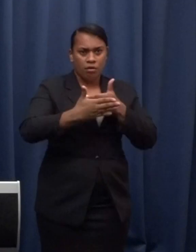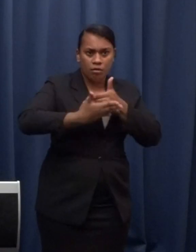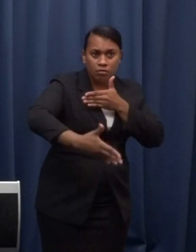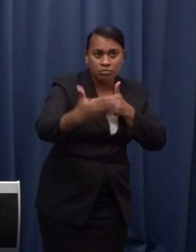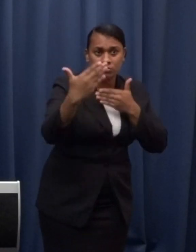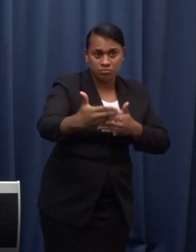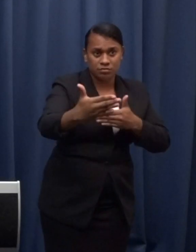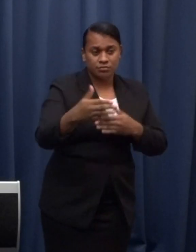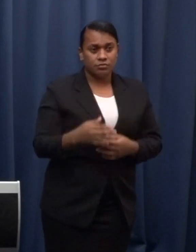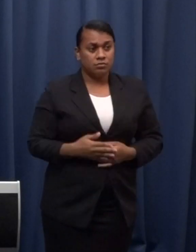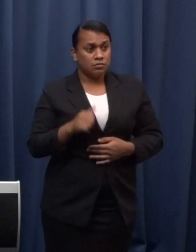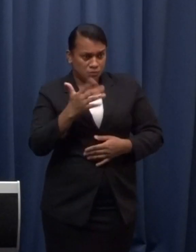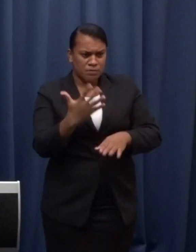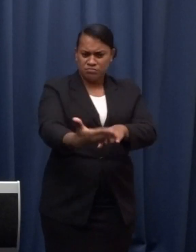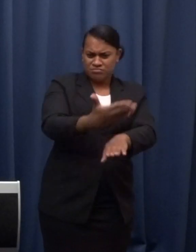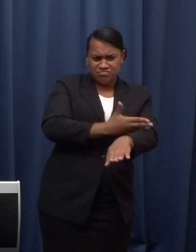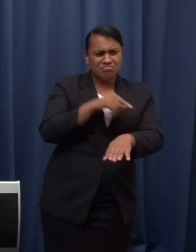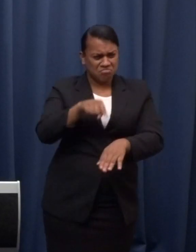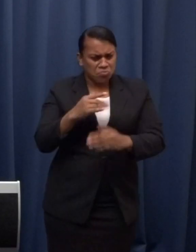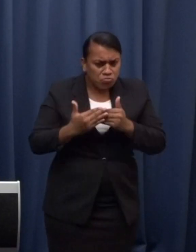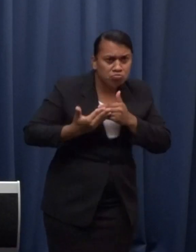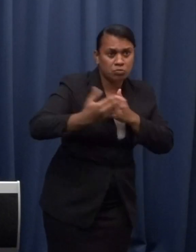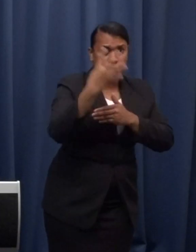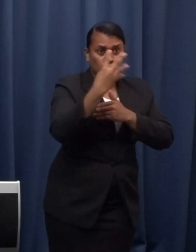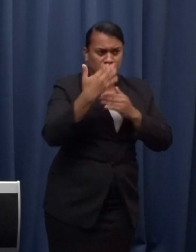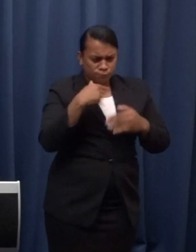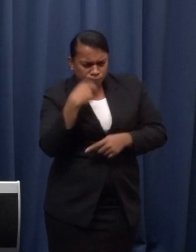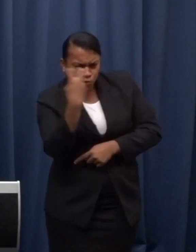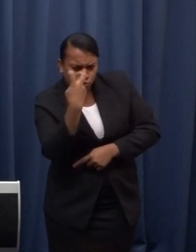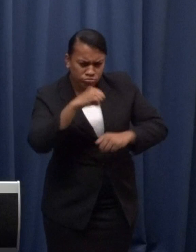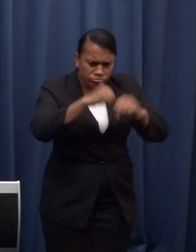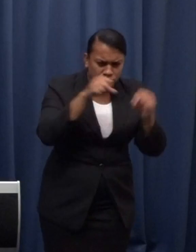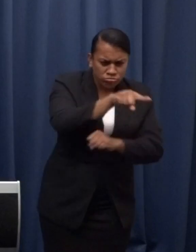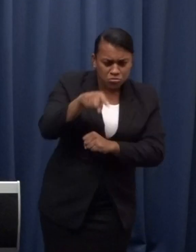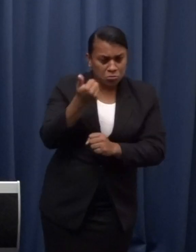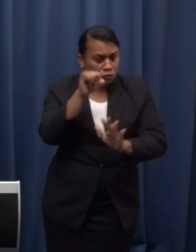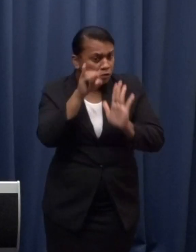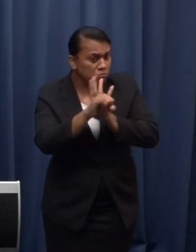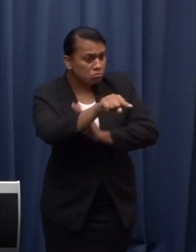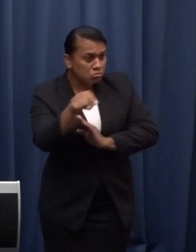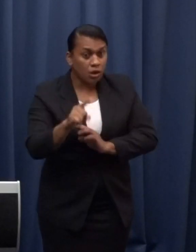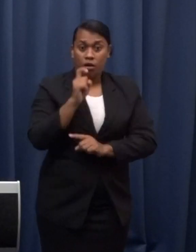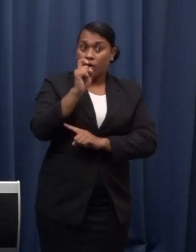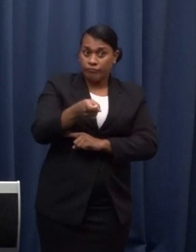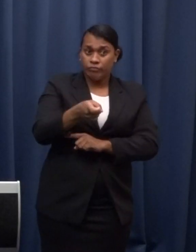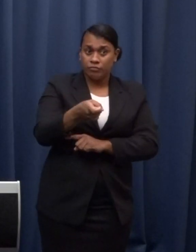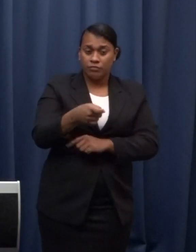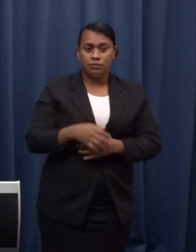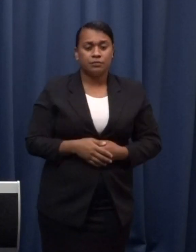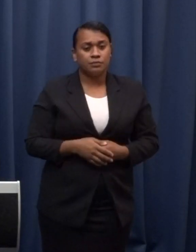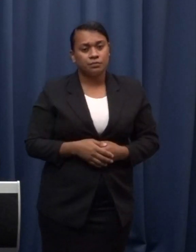measures may escalate if necessary as we monitor the situation, particularly the outcomes